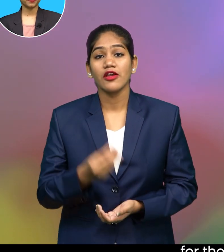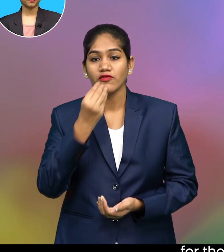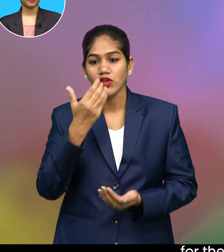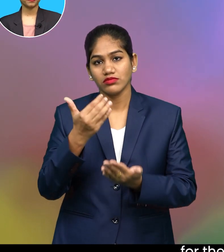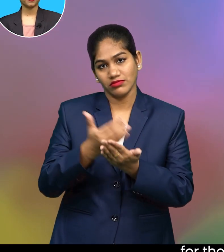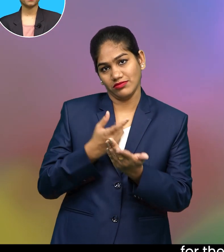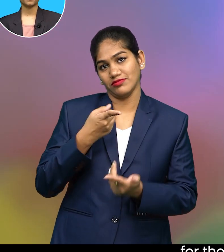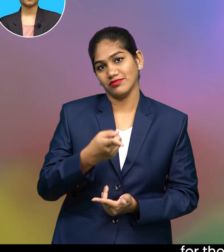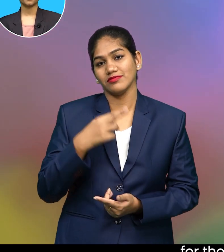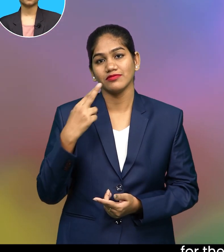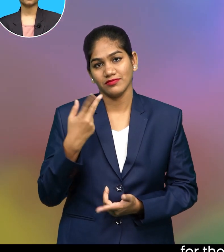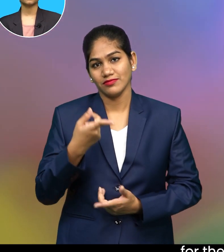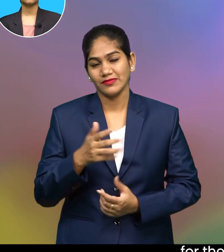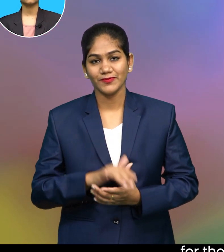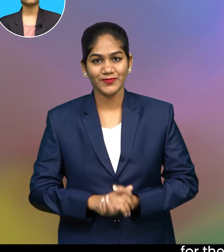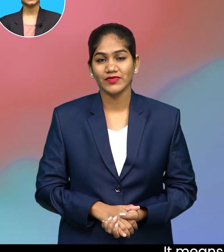security.